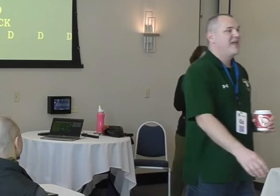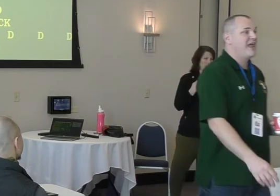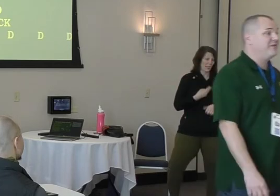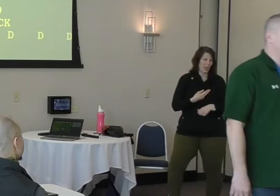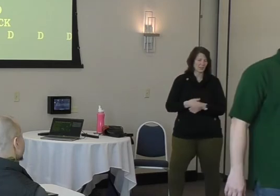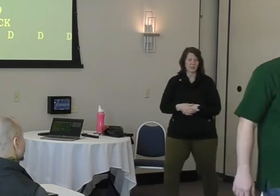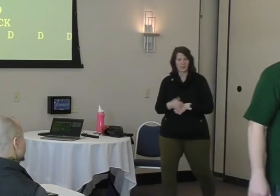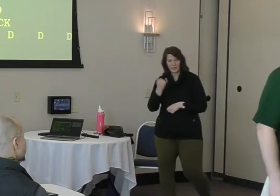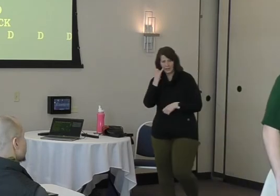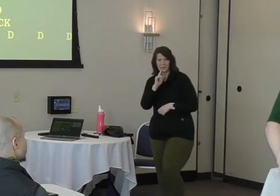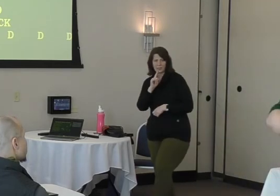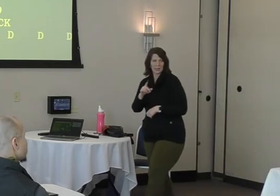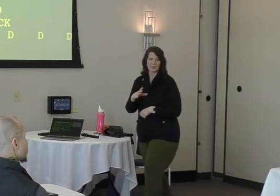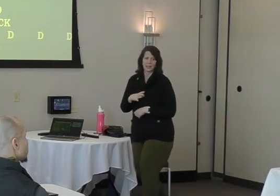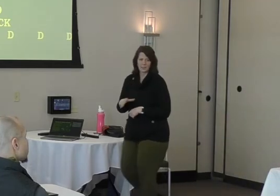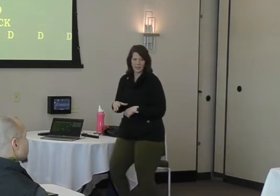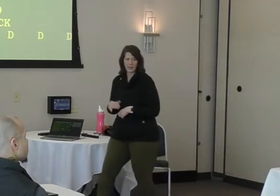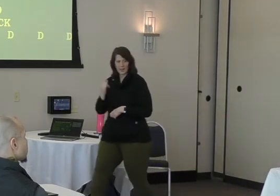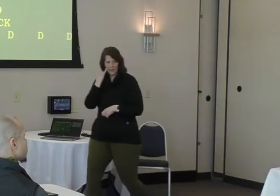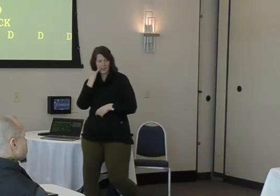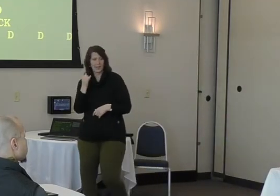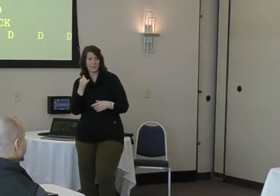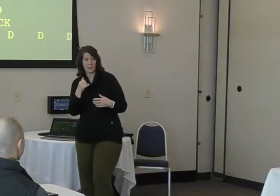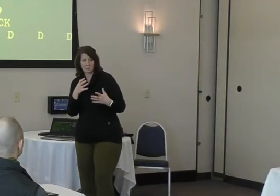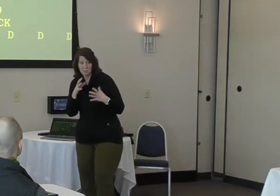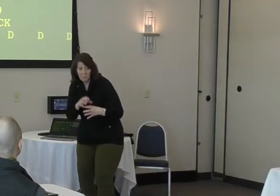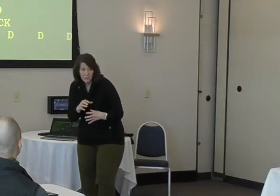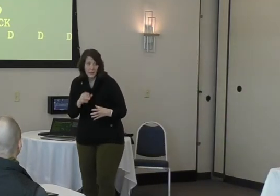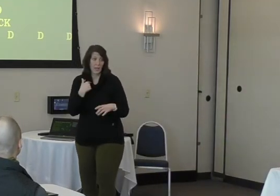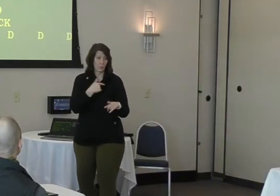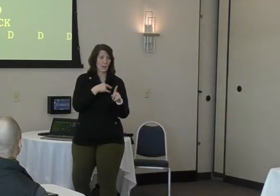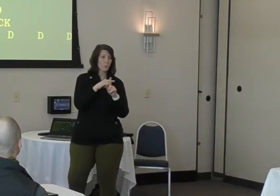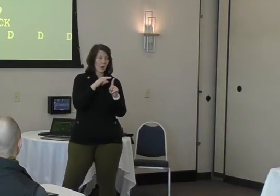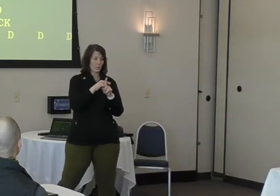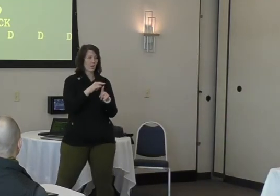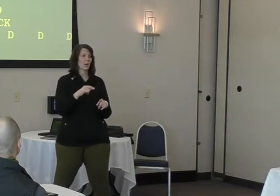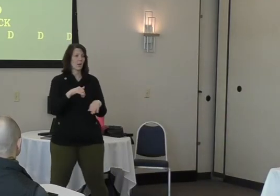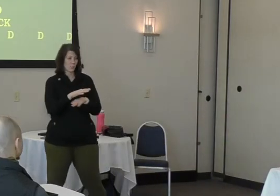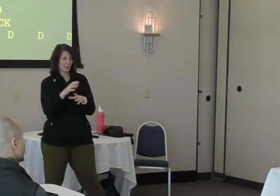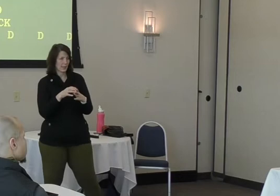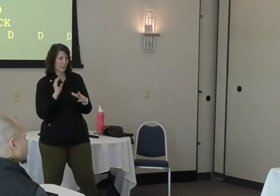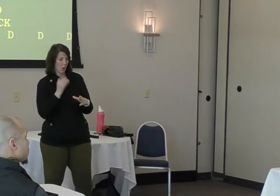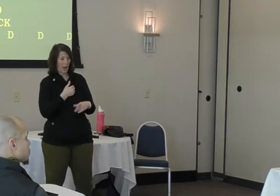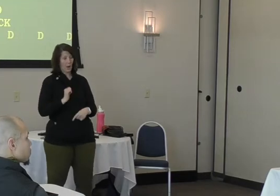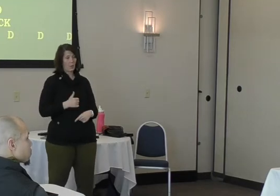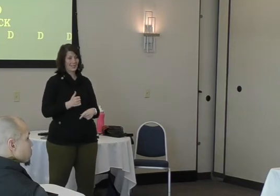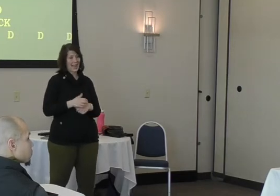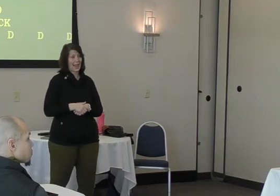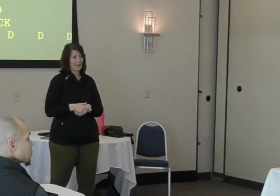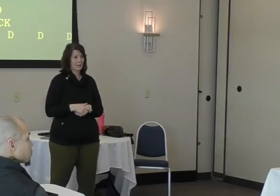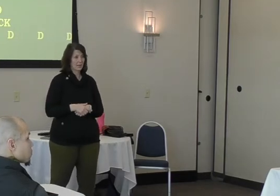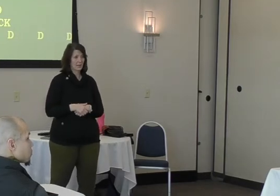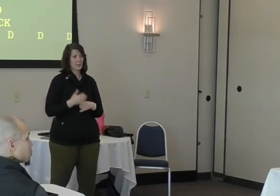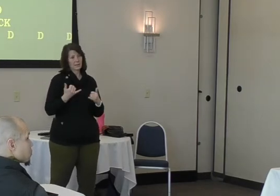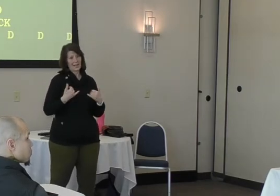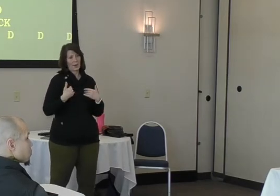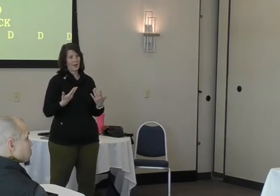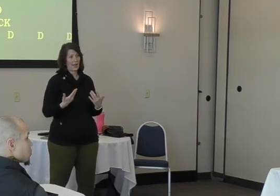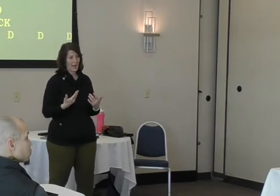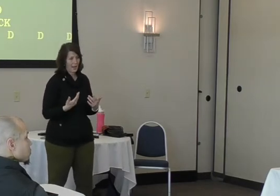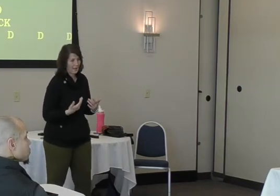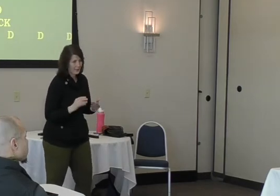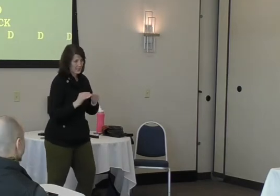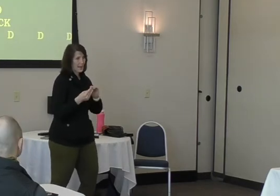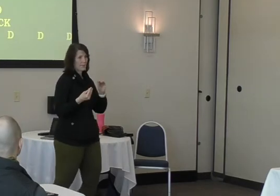right? And if he does, that's fine, because if he bites down and we ruck over and we send the ball to our 10, we now have a